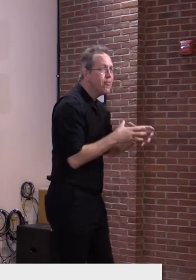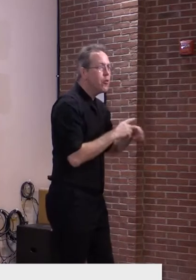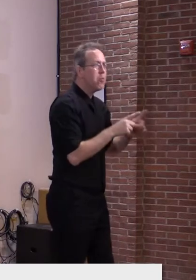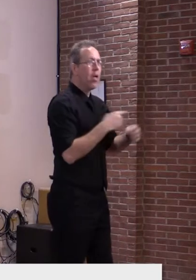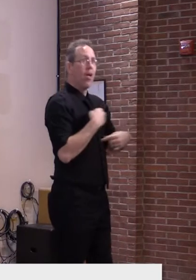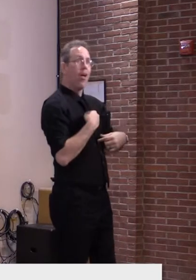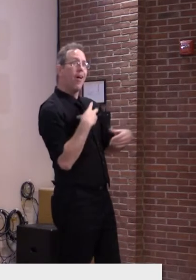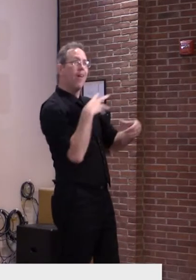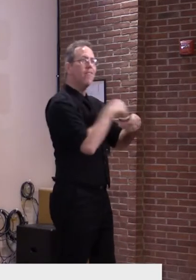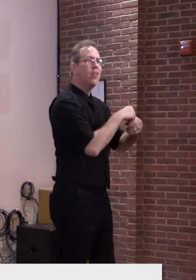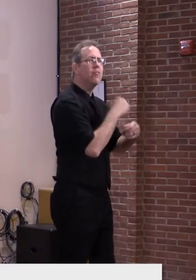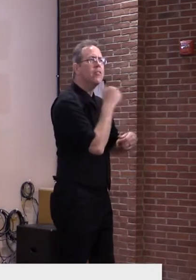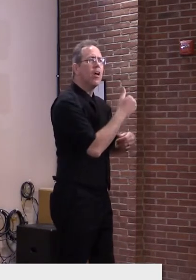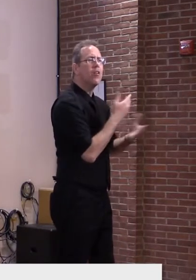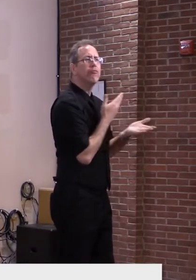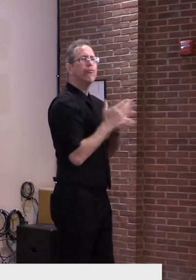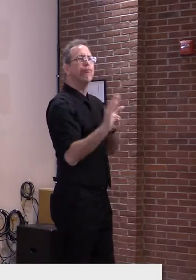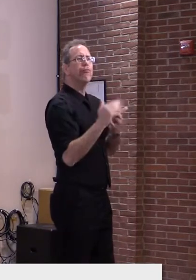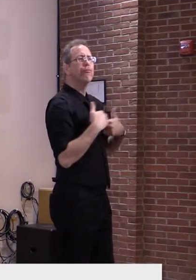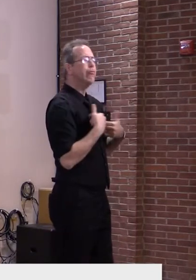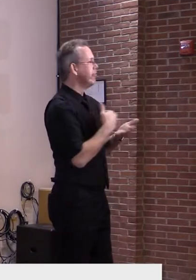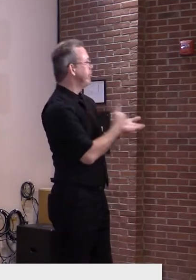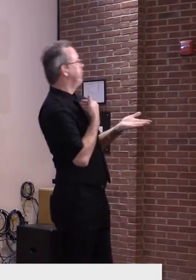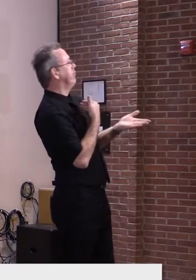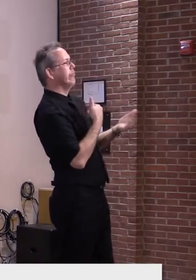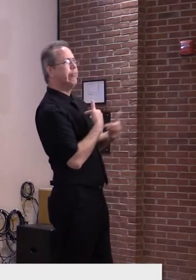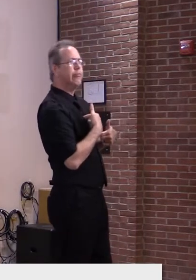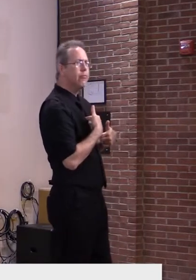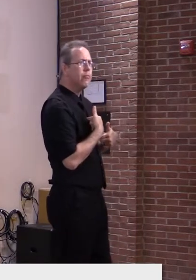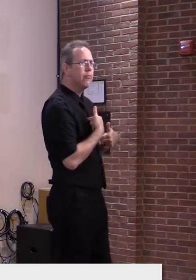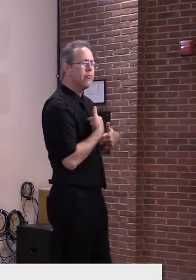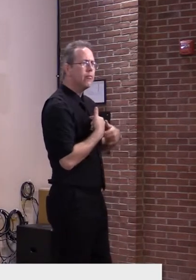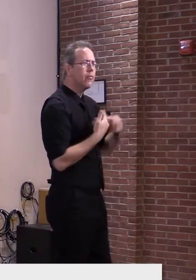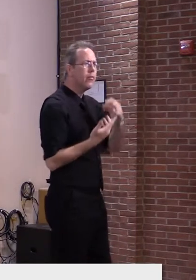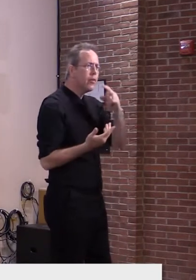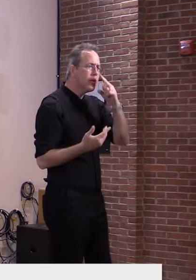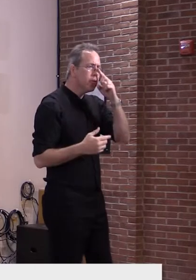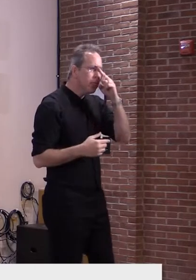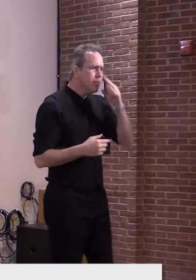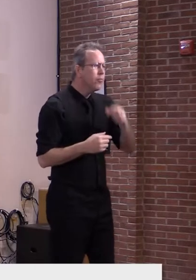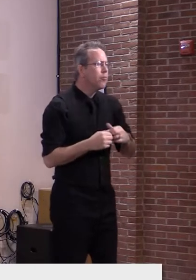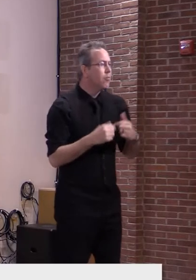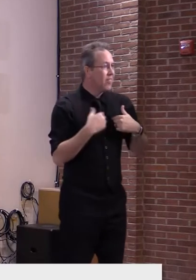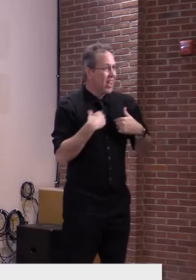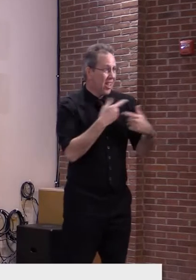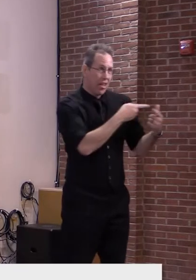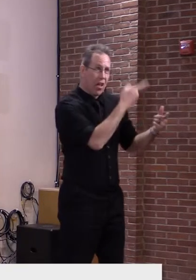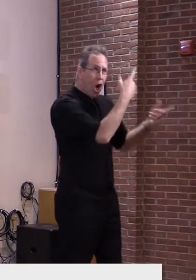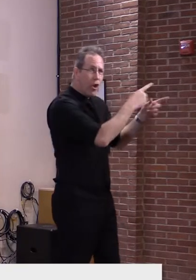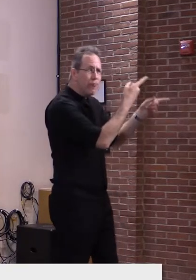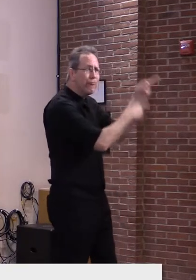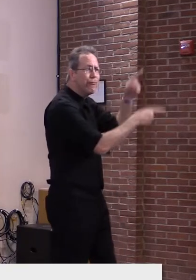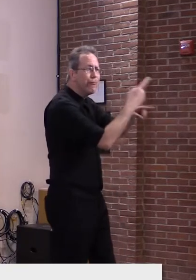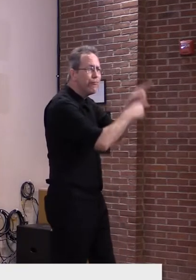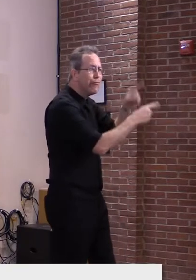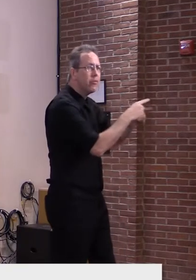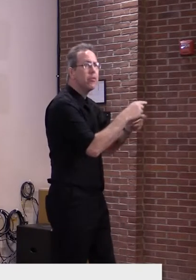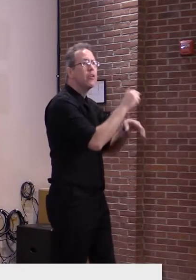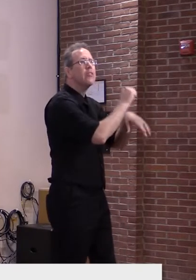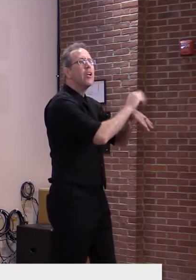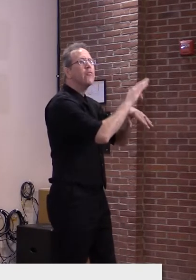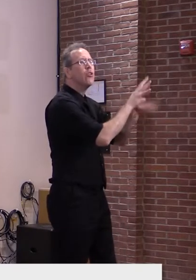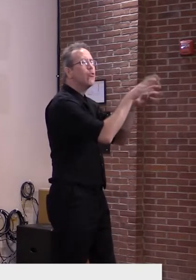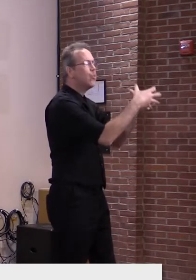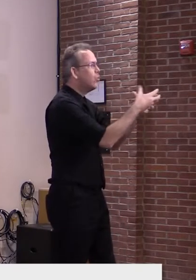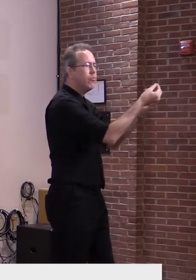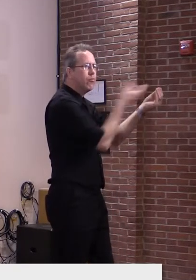this current bill. So I found out what was agreed to by the task force when you did. And when the bill